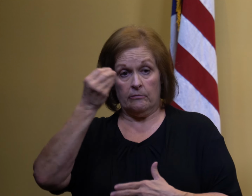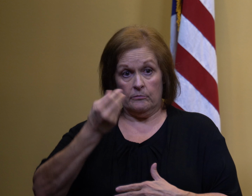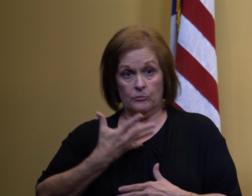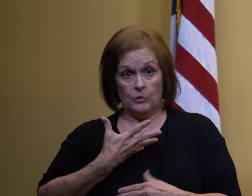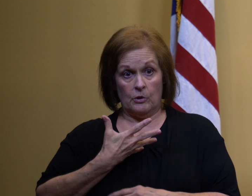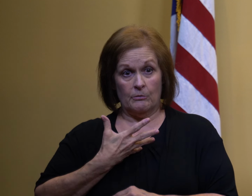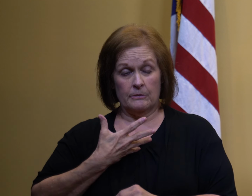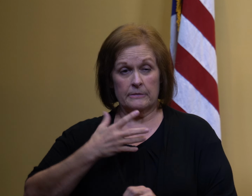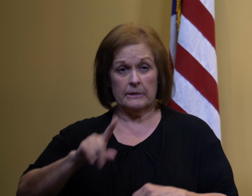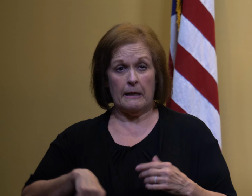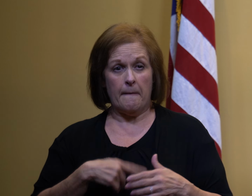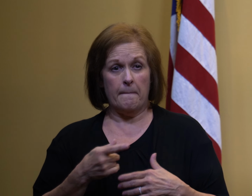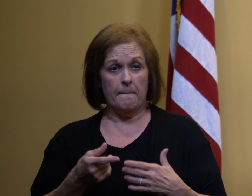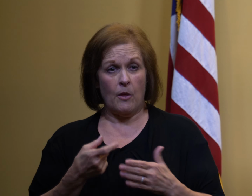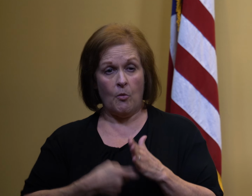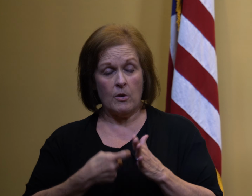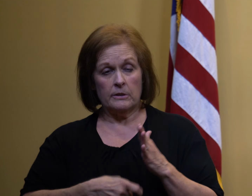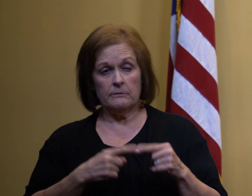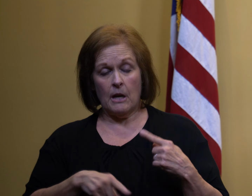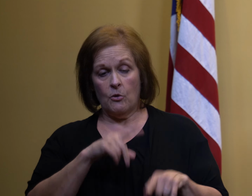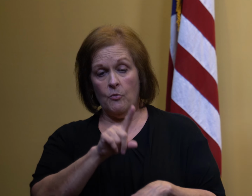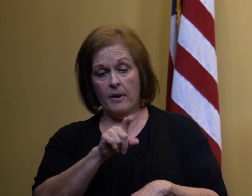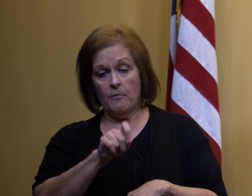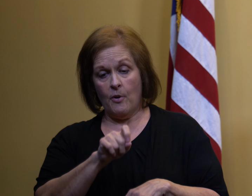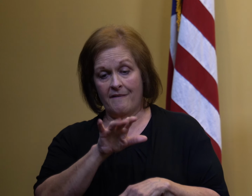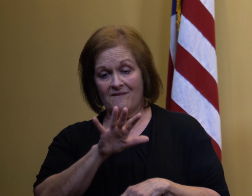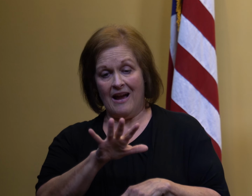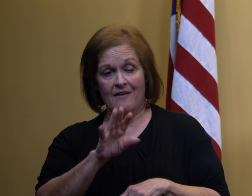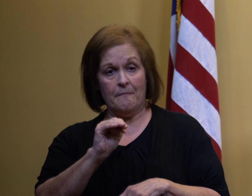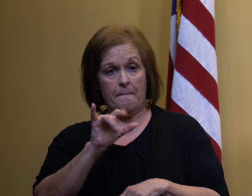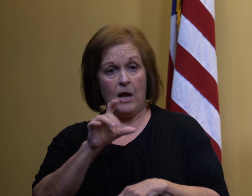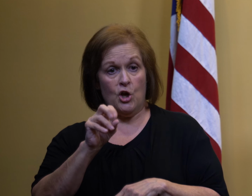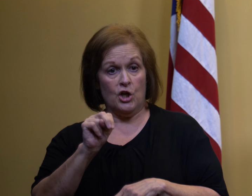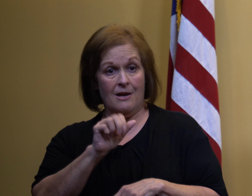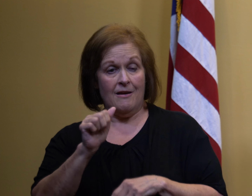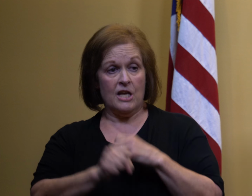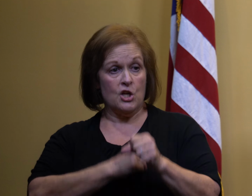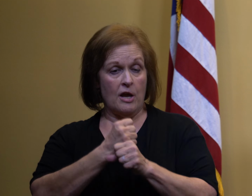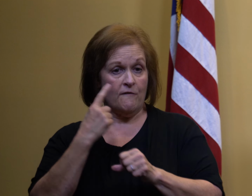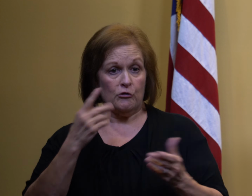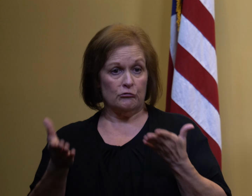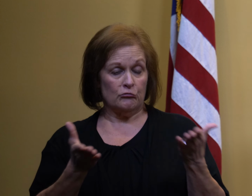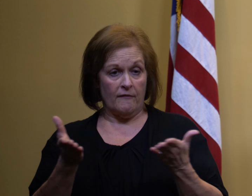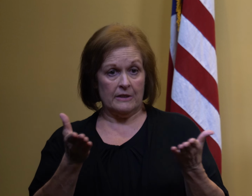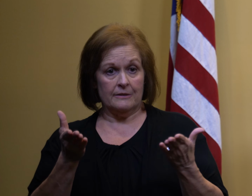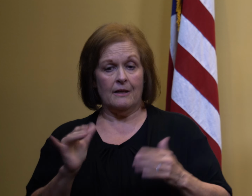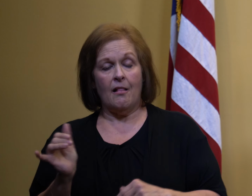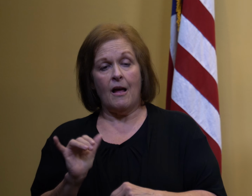to crunching the numbers, it's about $1.5 million a year in terms of the service, like actually